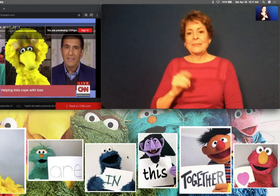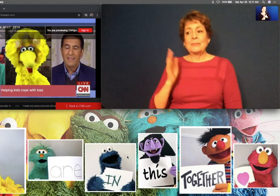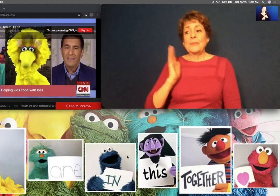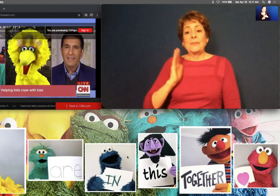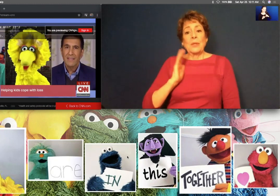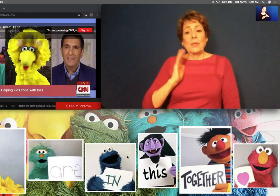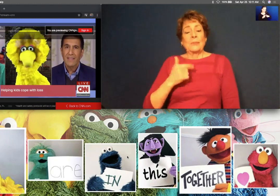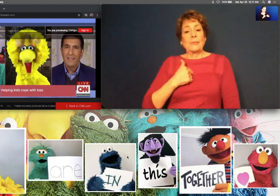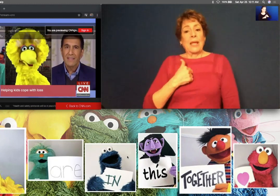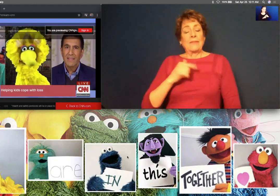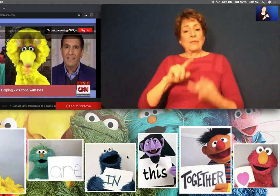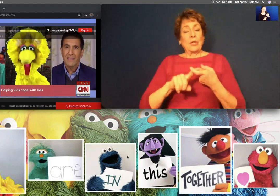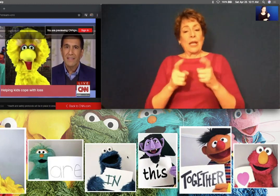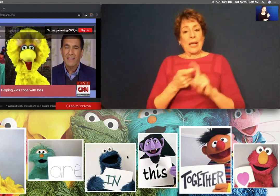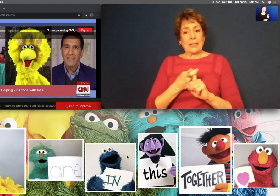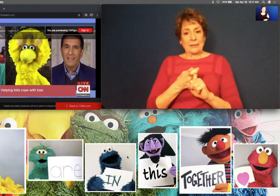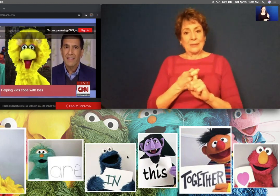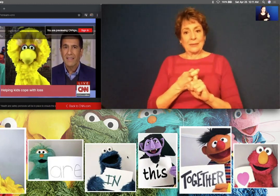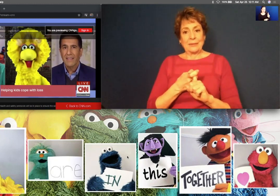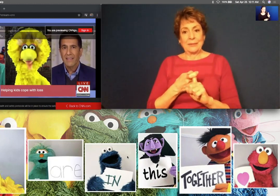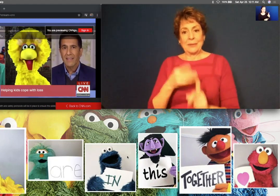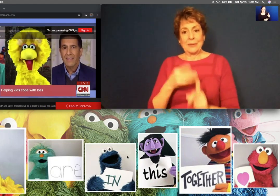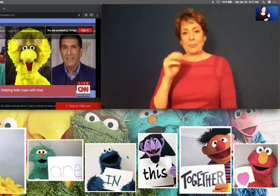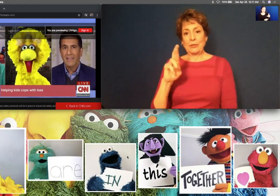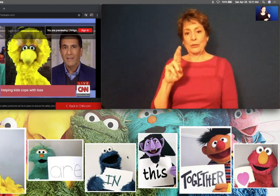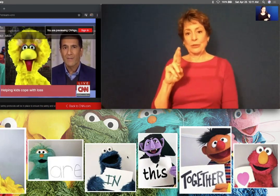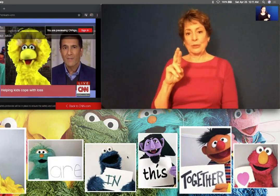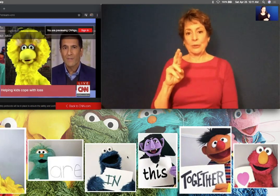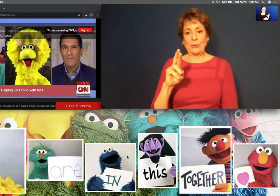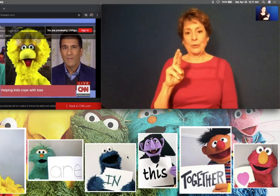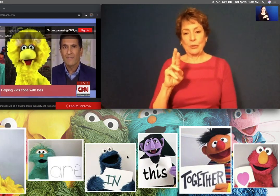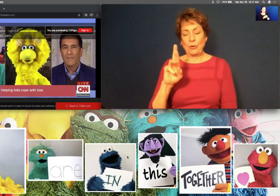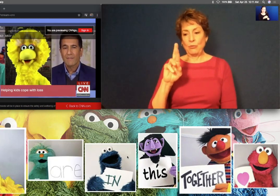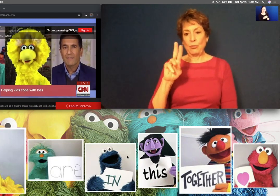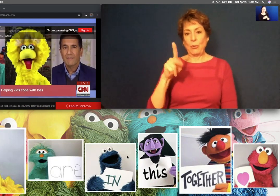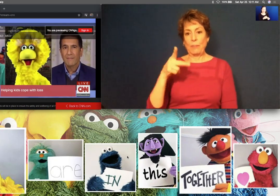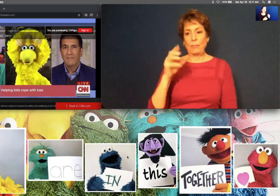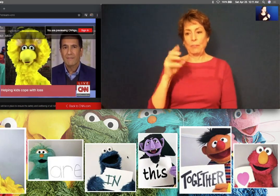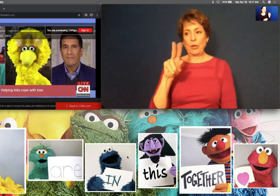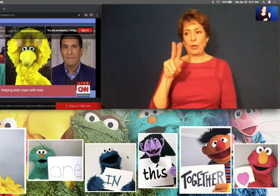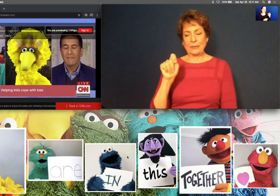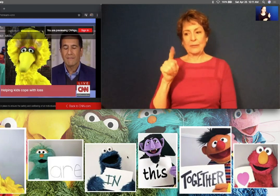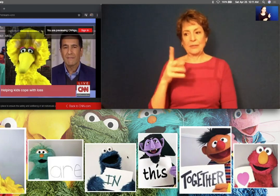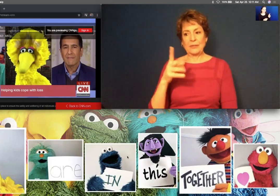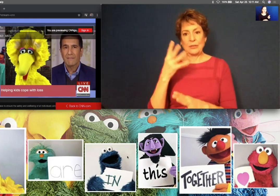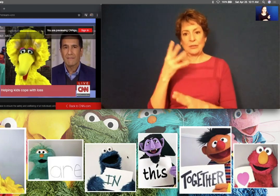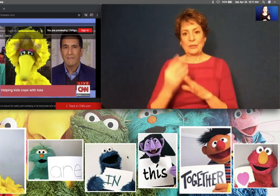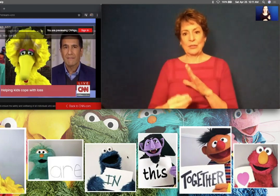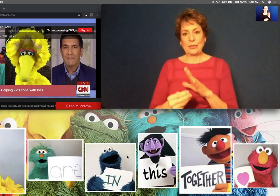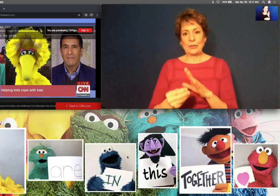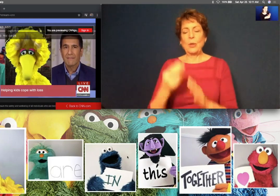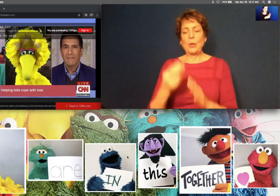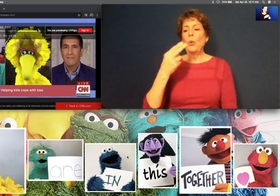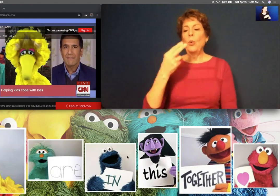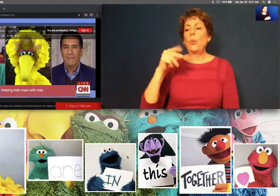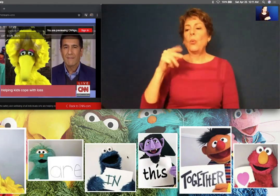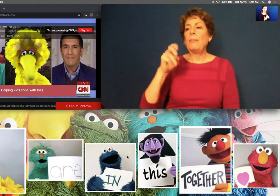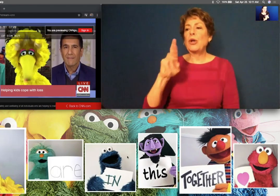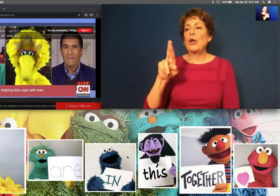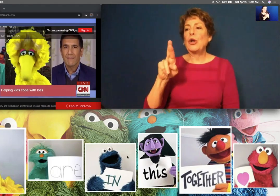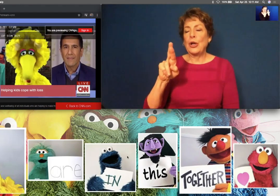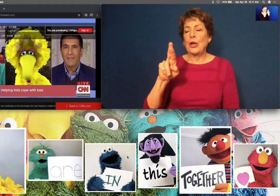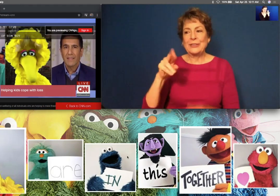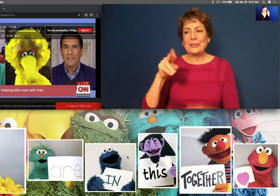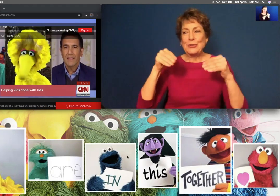sad and confused, and I wanted to give him a picture I drew of him, but I couldn't because he died. But my adult